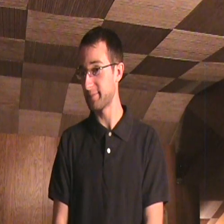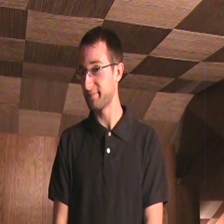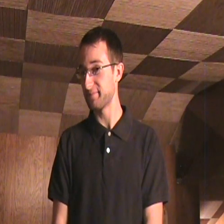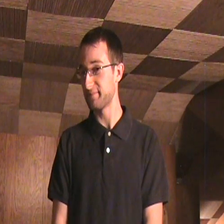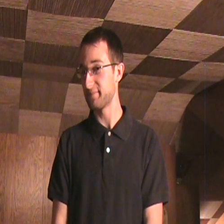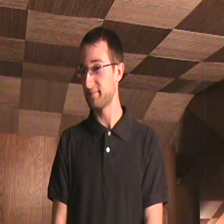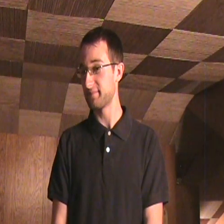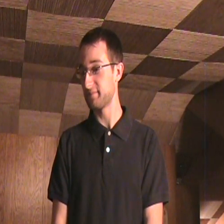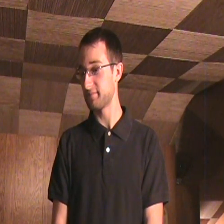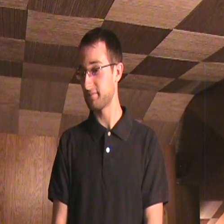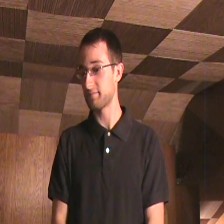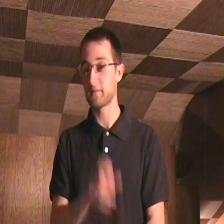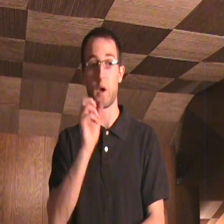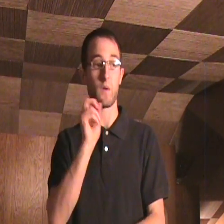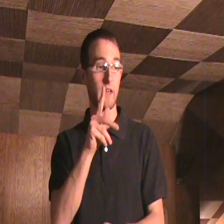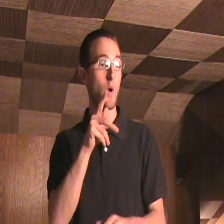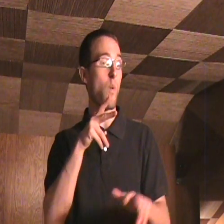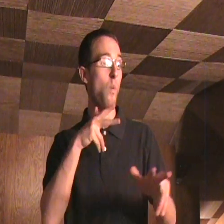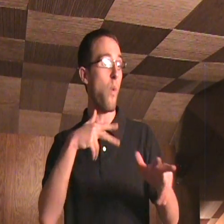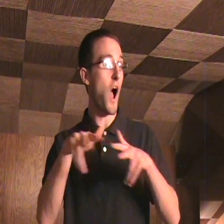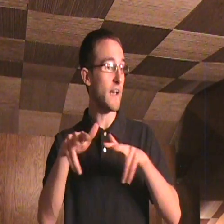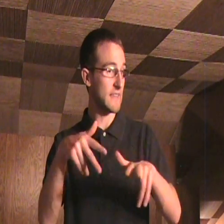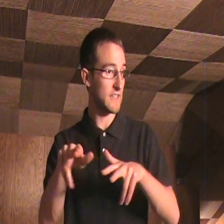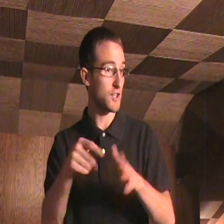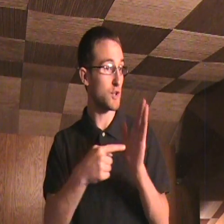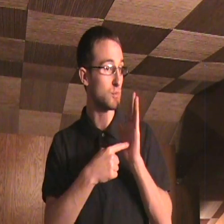Yvonne, we're walking. Why don't you show us walking?